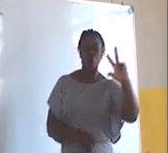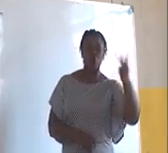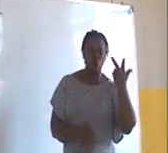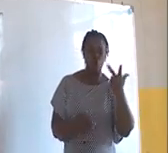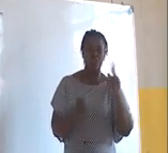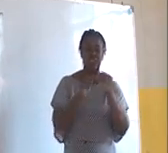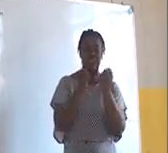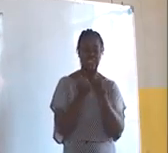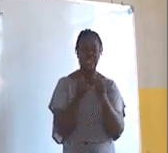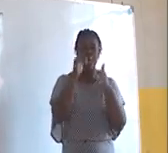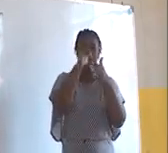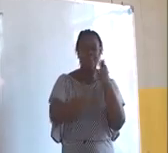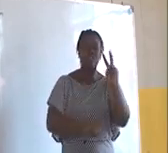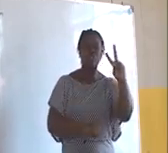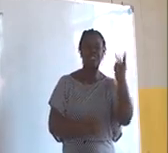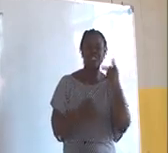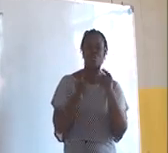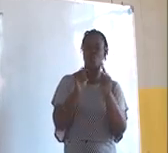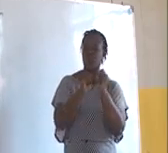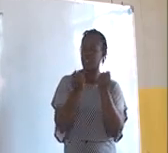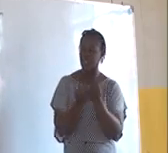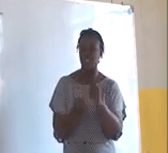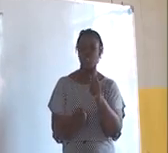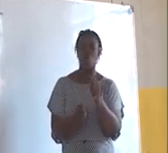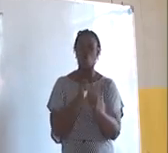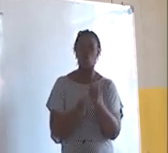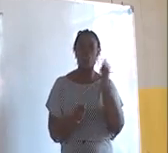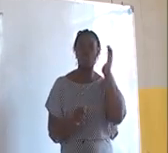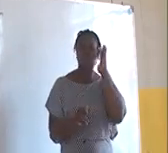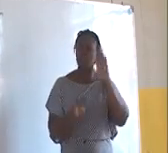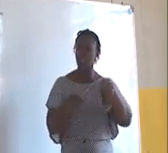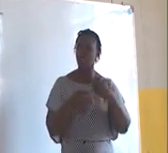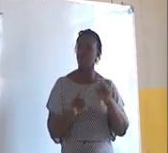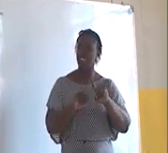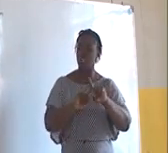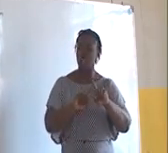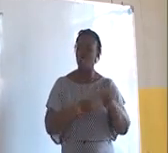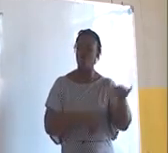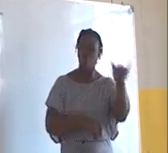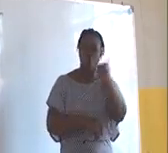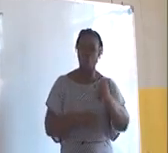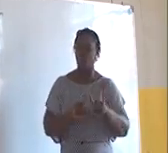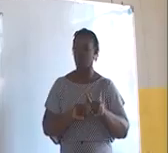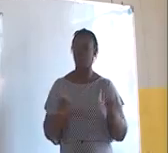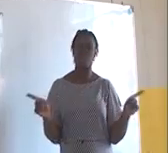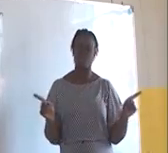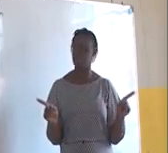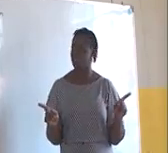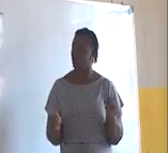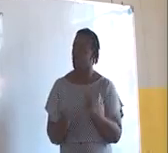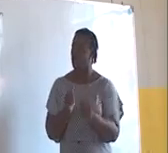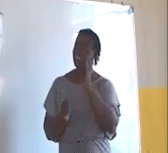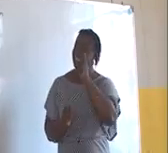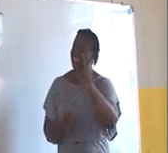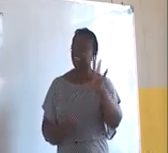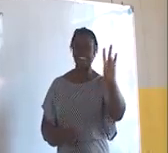10. We also give us the common difference. Or it could be fourth 10 minus the third 10. In that